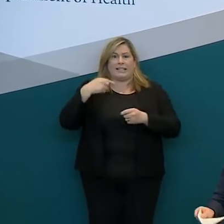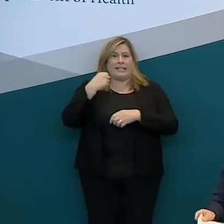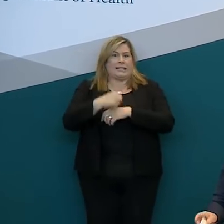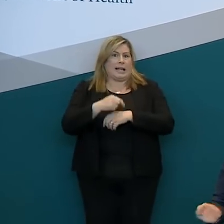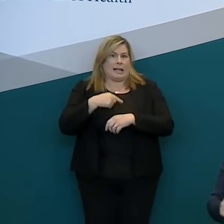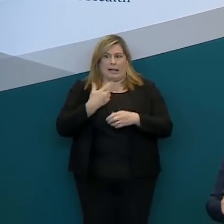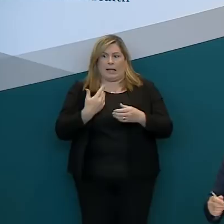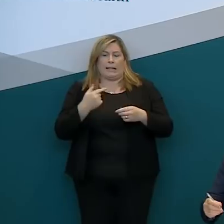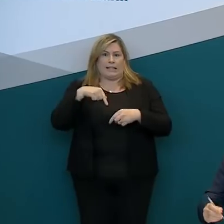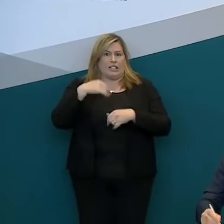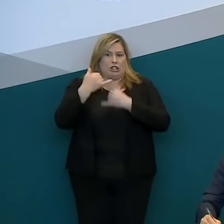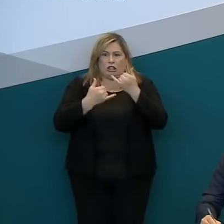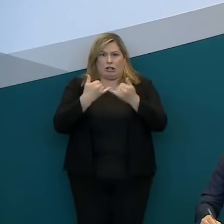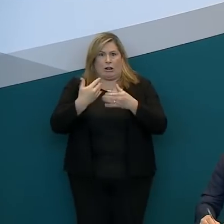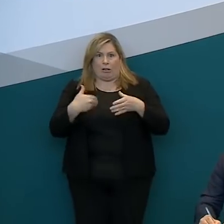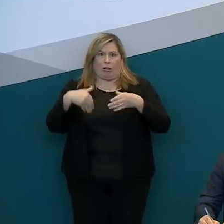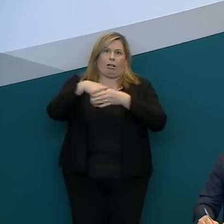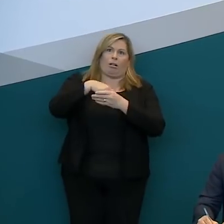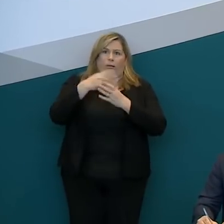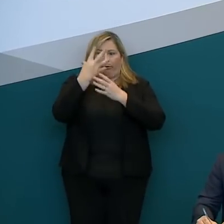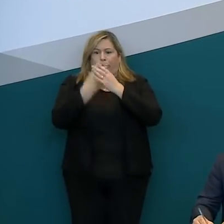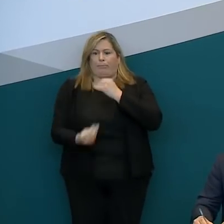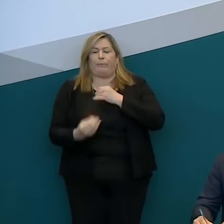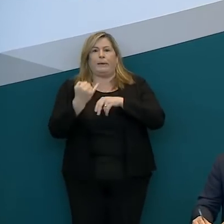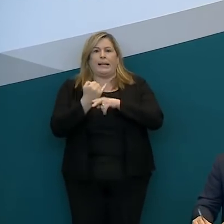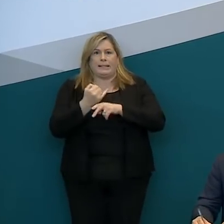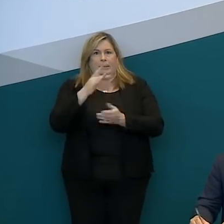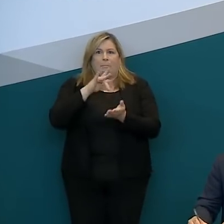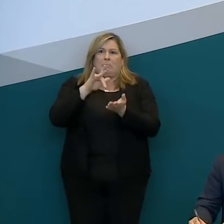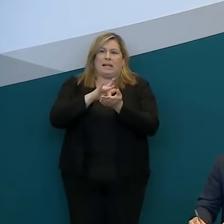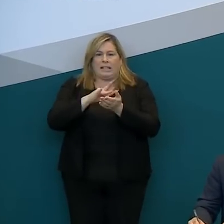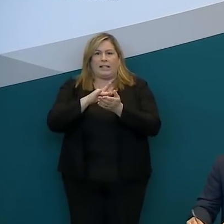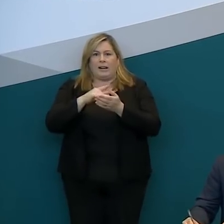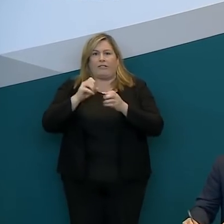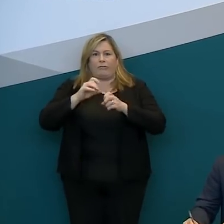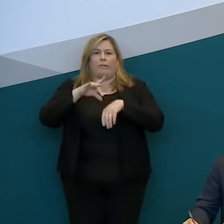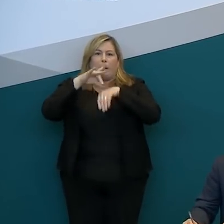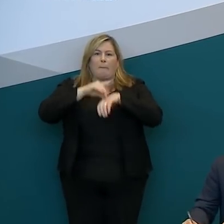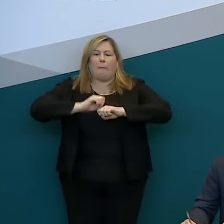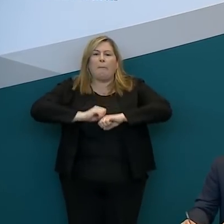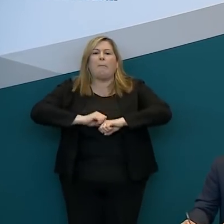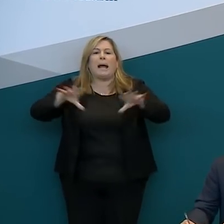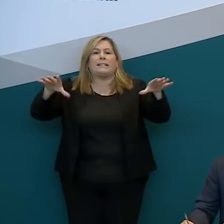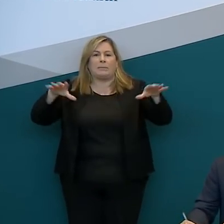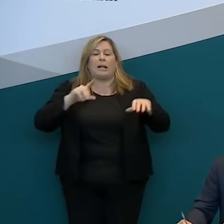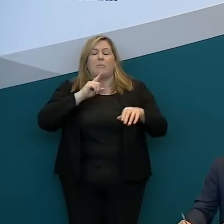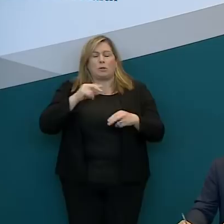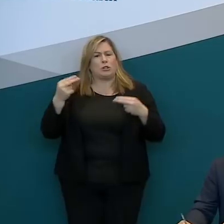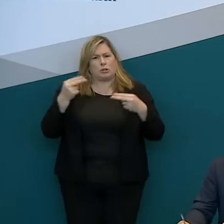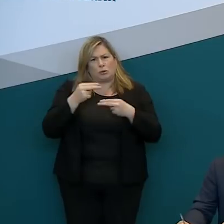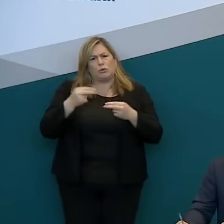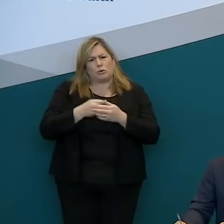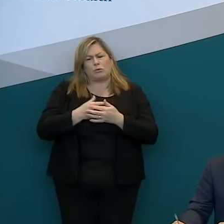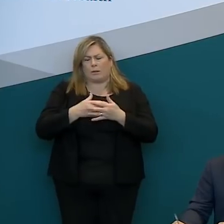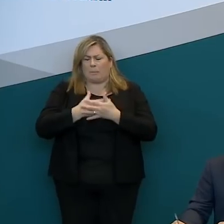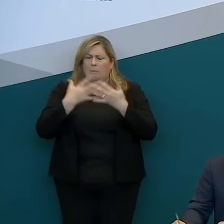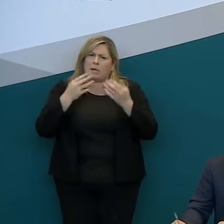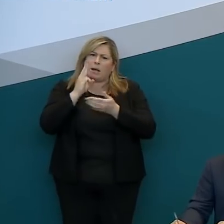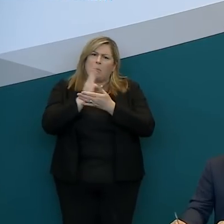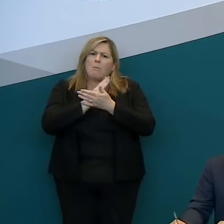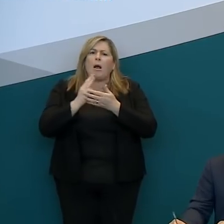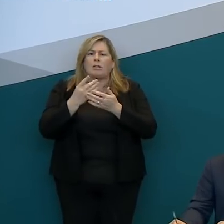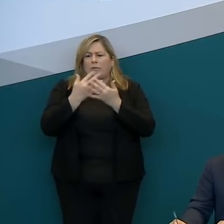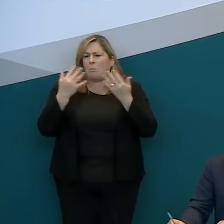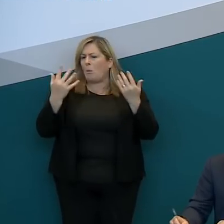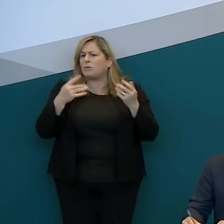pandemic, but here we are. And in the context of today, nursing work very much as part of the large multidisciplinary team.